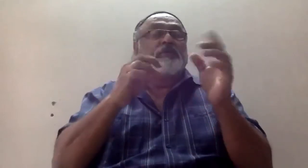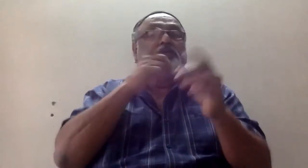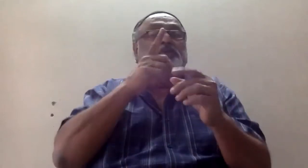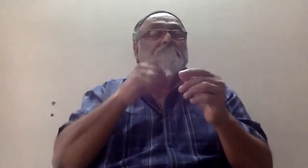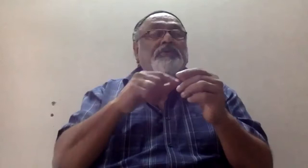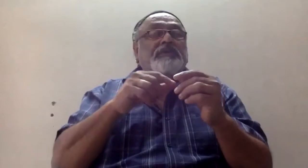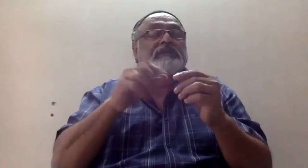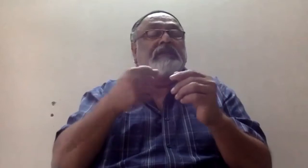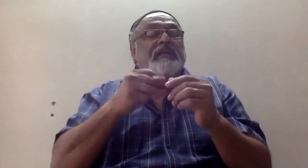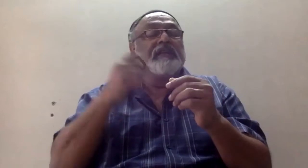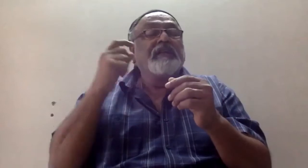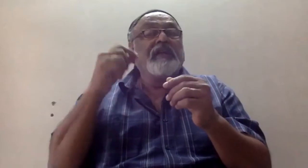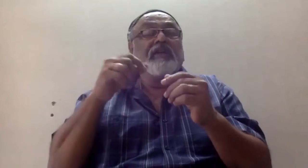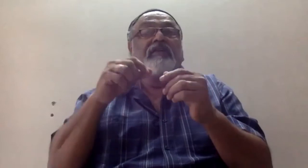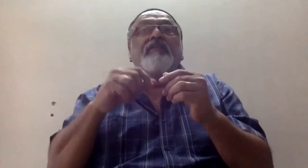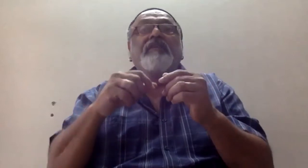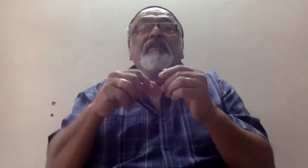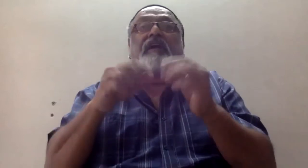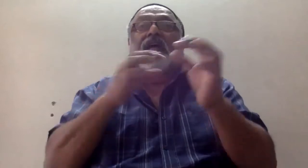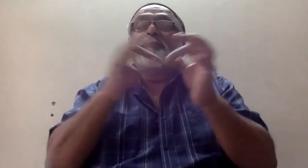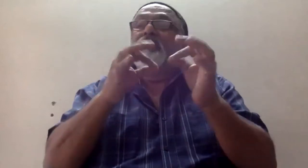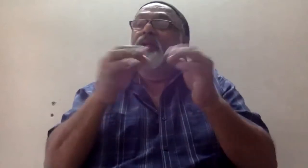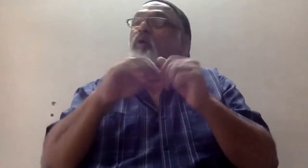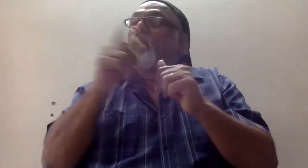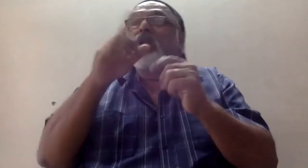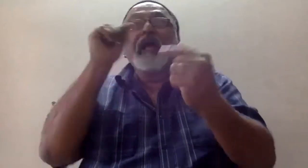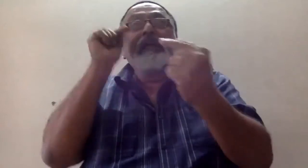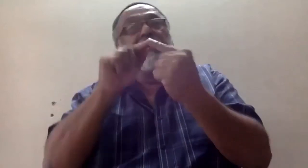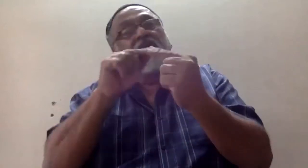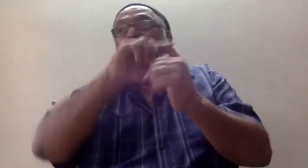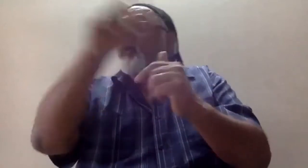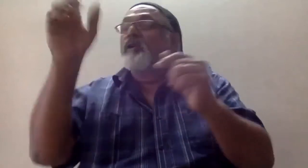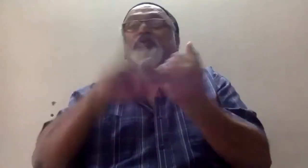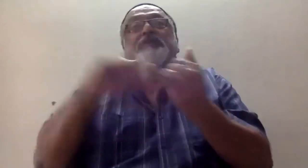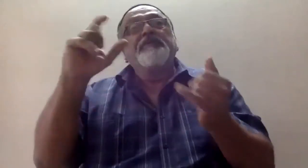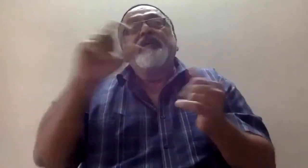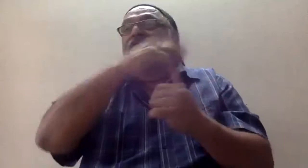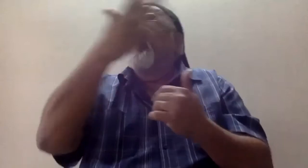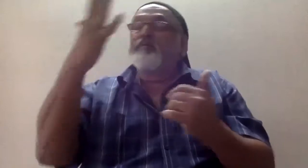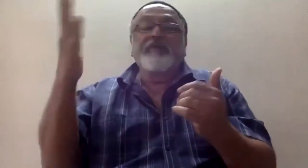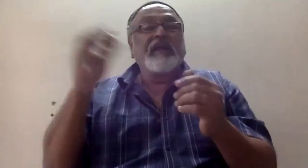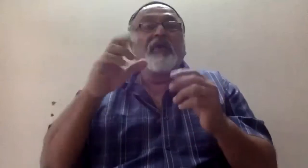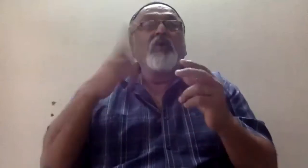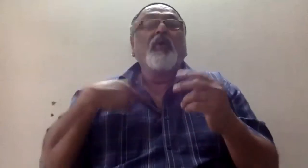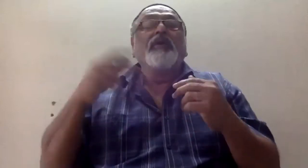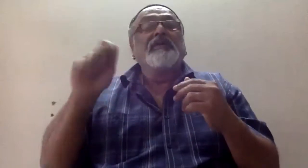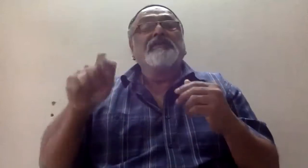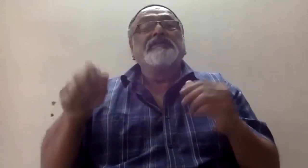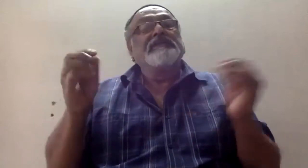hearing. So this is already agreed in principle by the Supreme Court, and many courts have already started to do it.